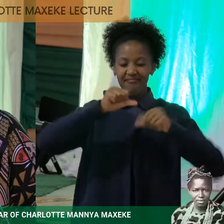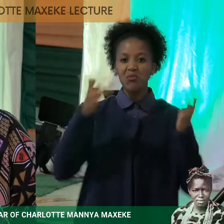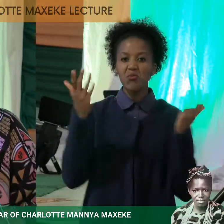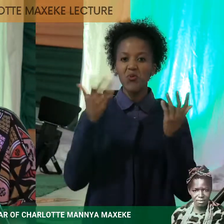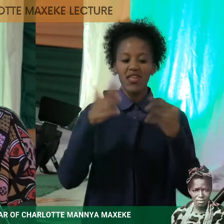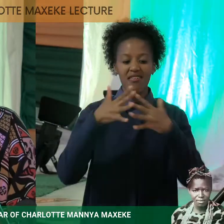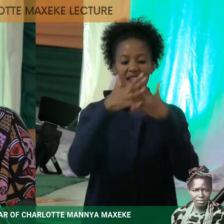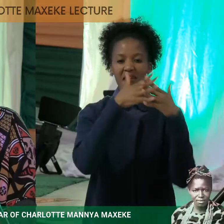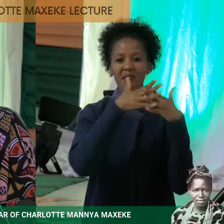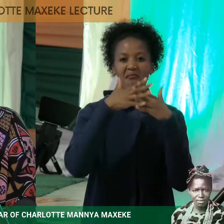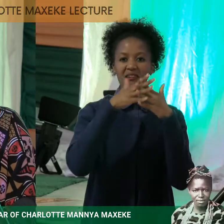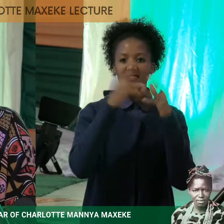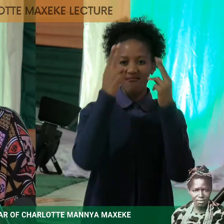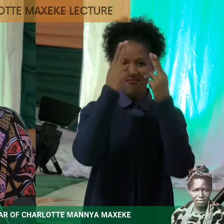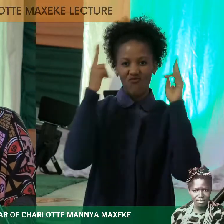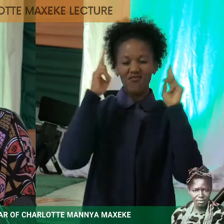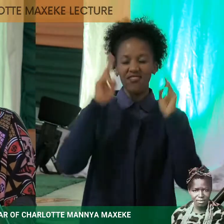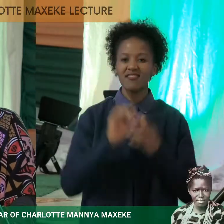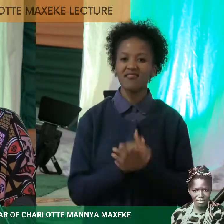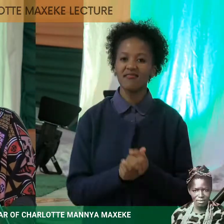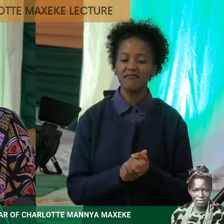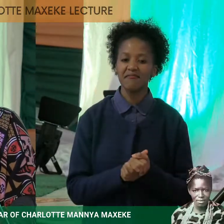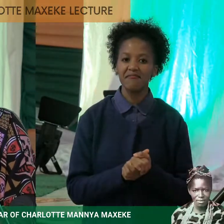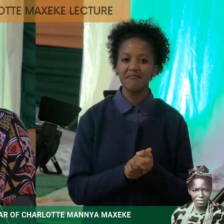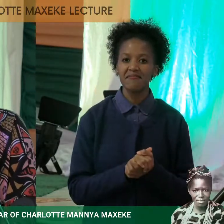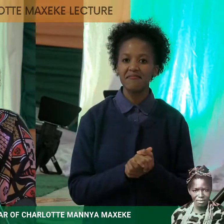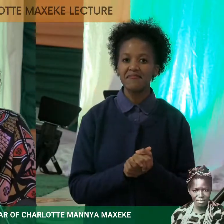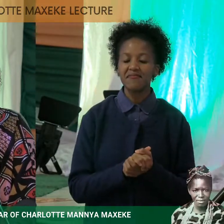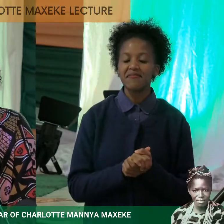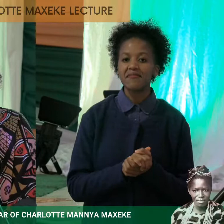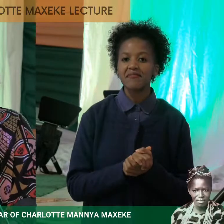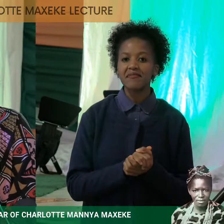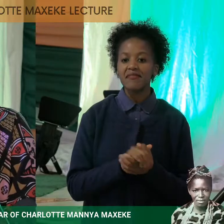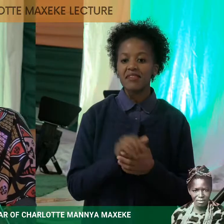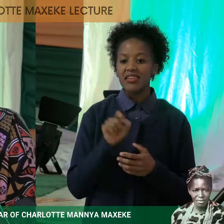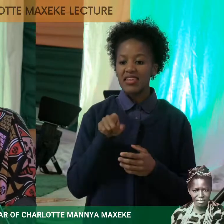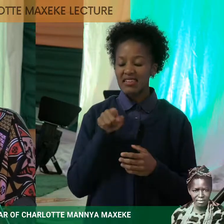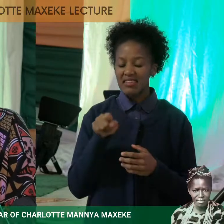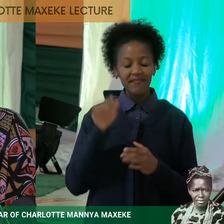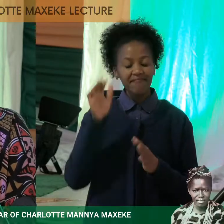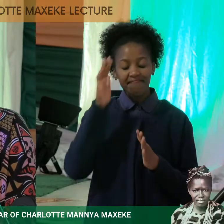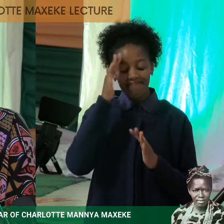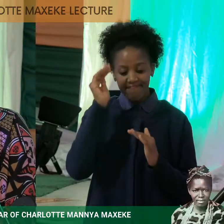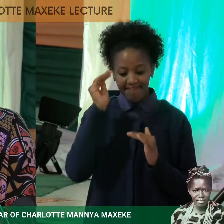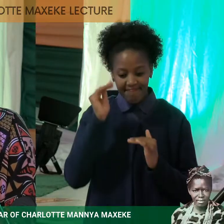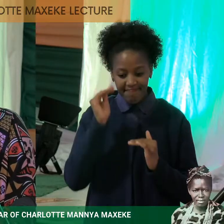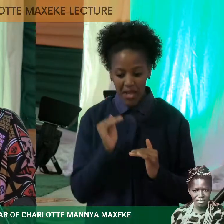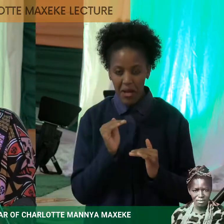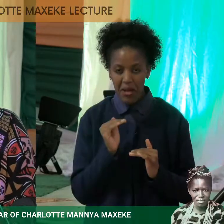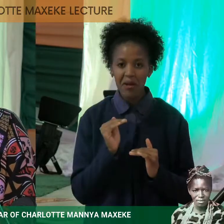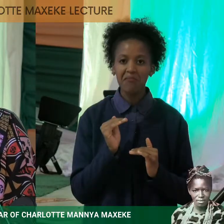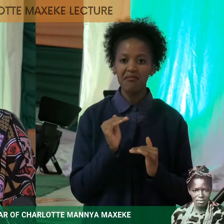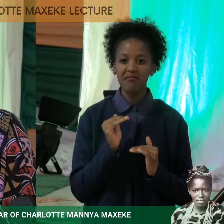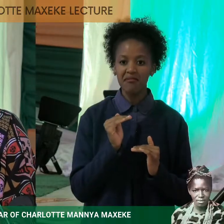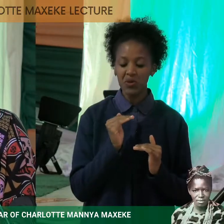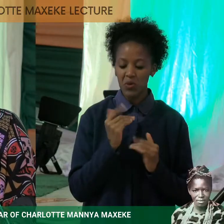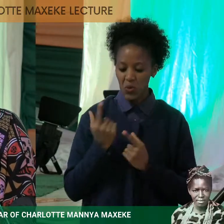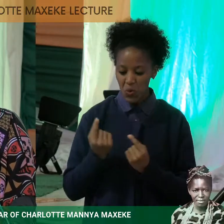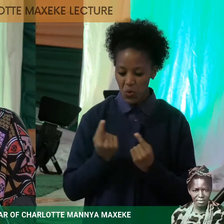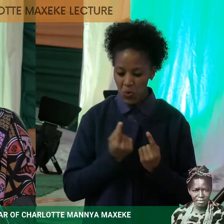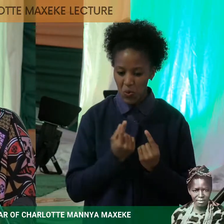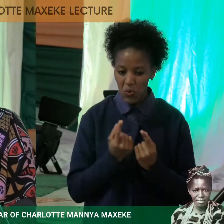university. Given that she was grounded in her values, mores, and traditions of her